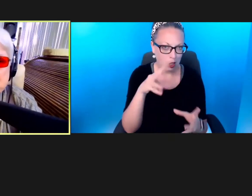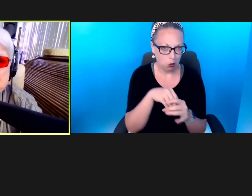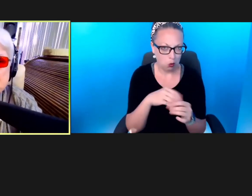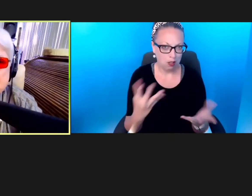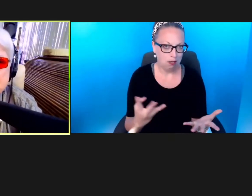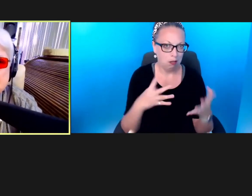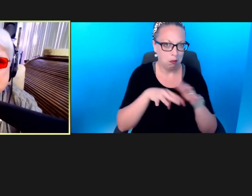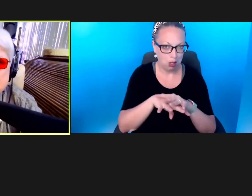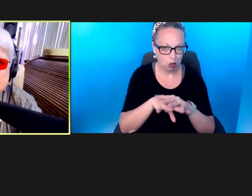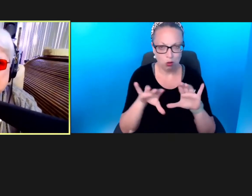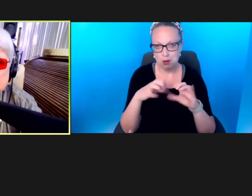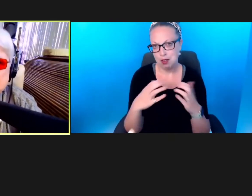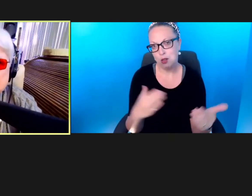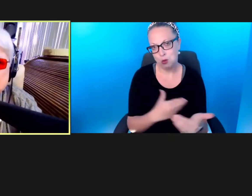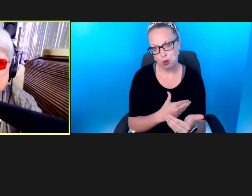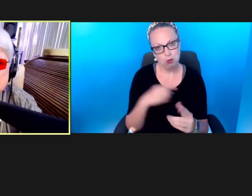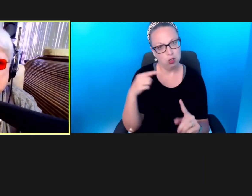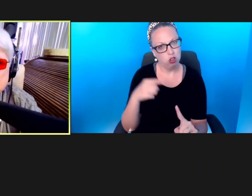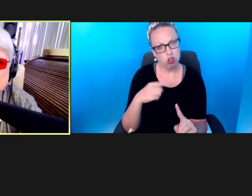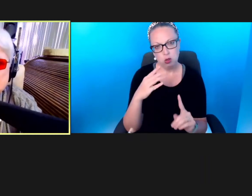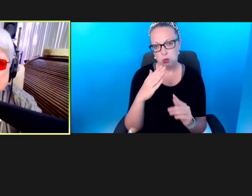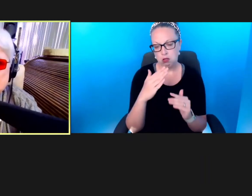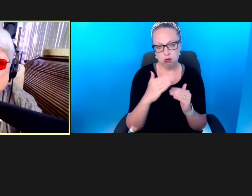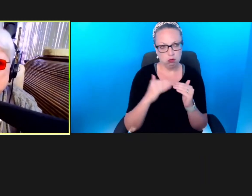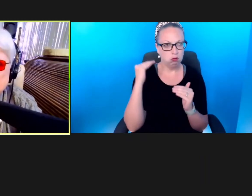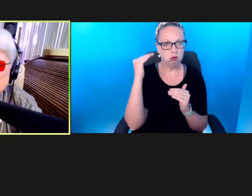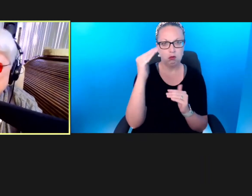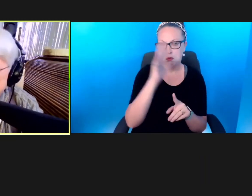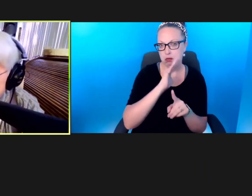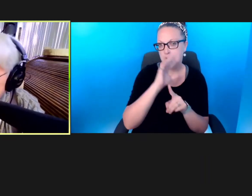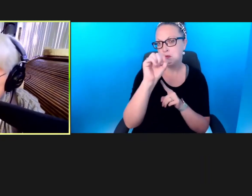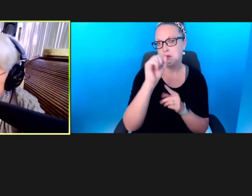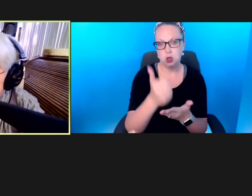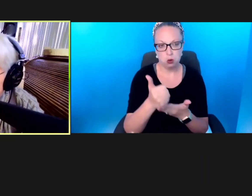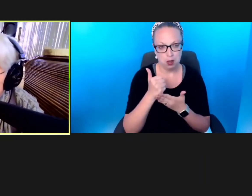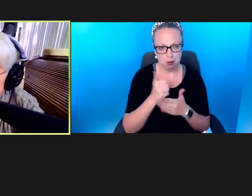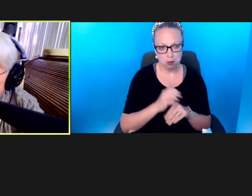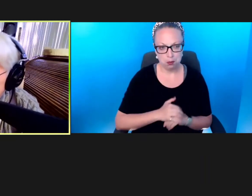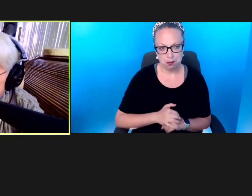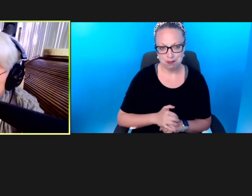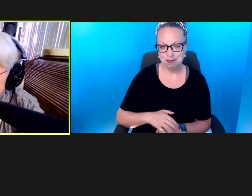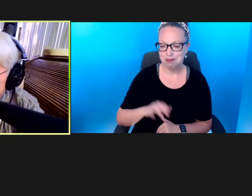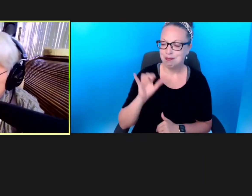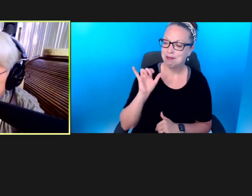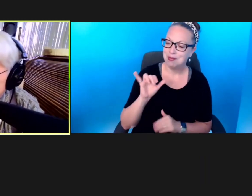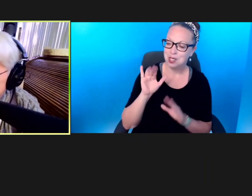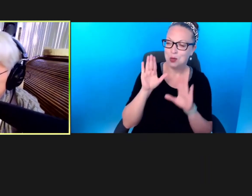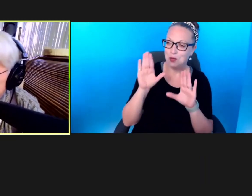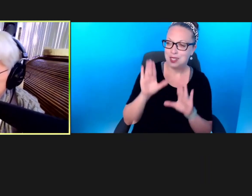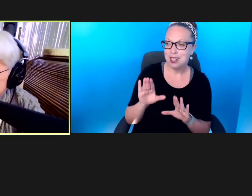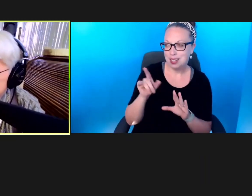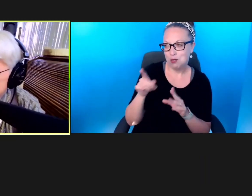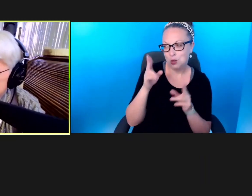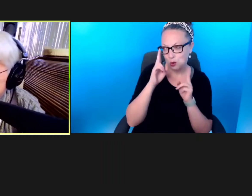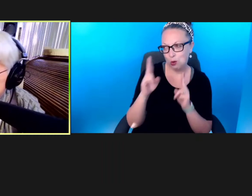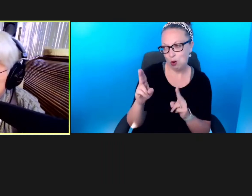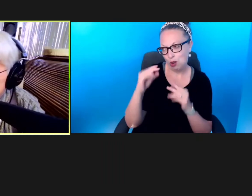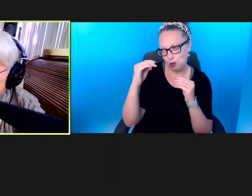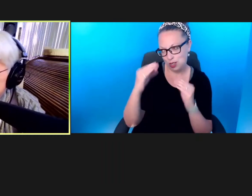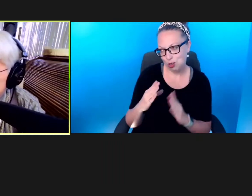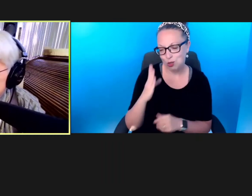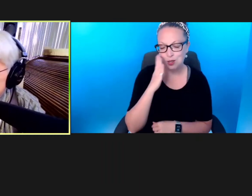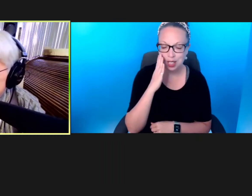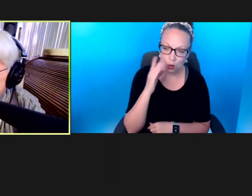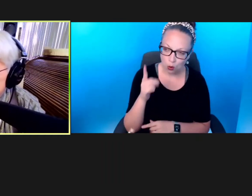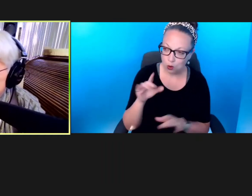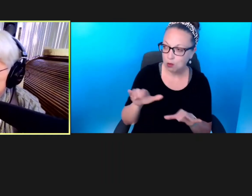classroom. That is so fantastic of you to honor teachers, and I know you've done conferences